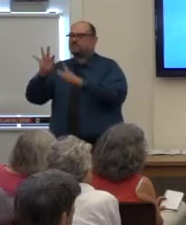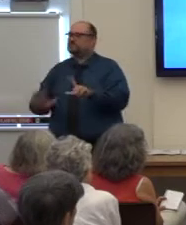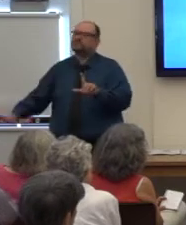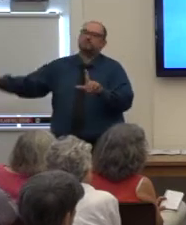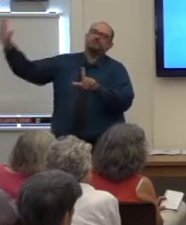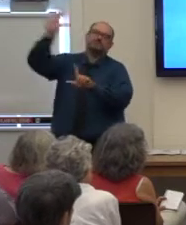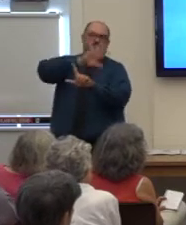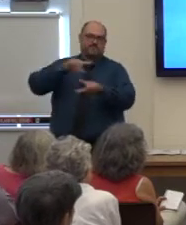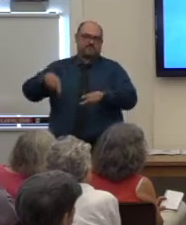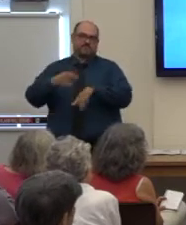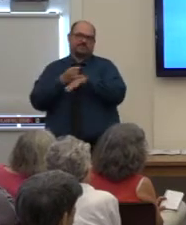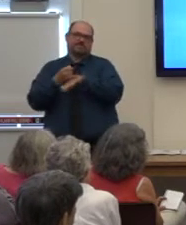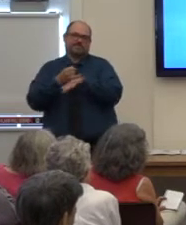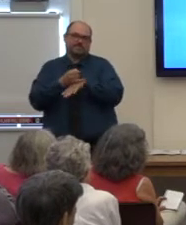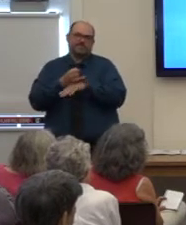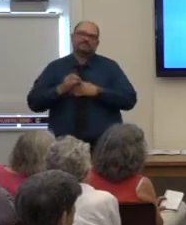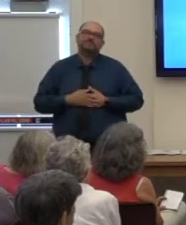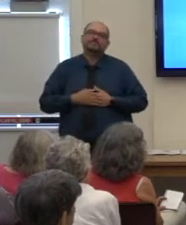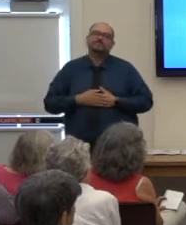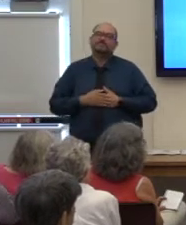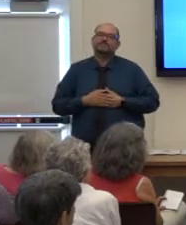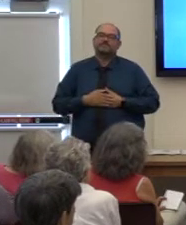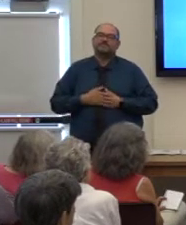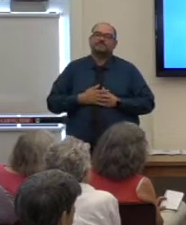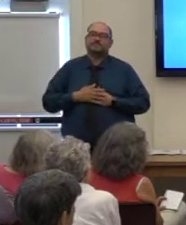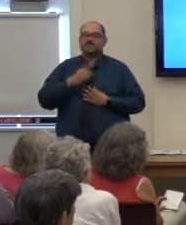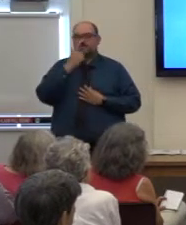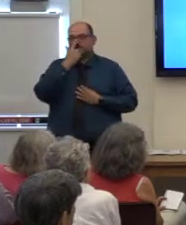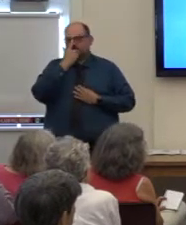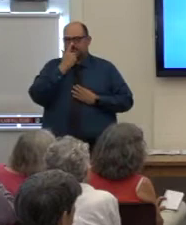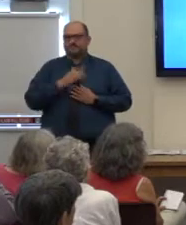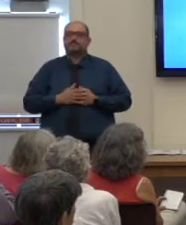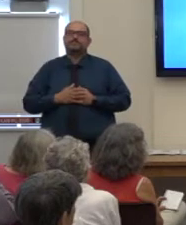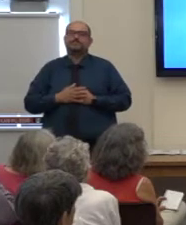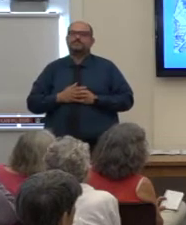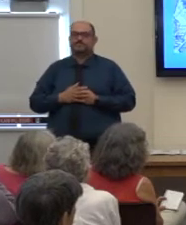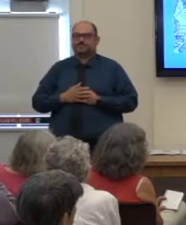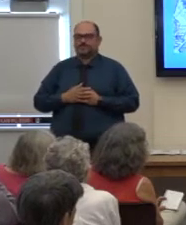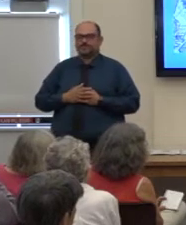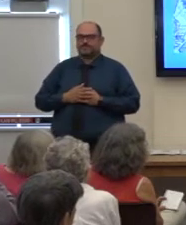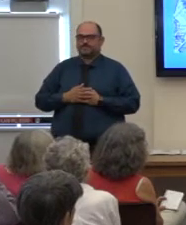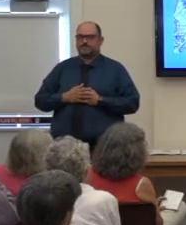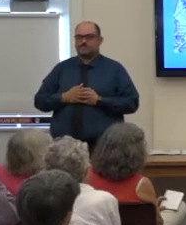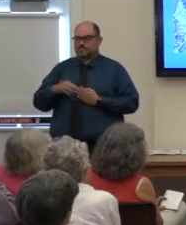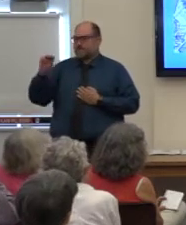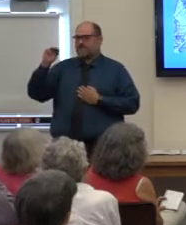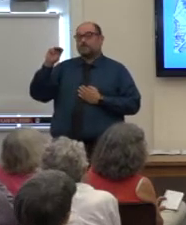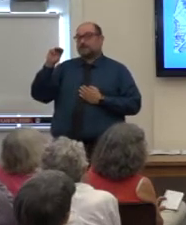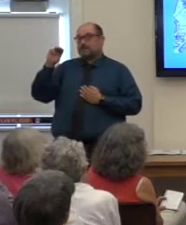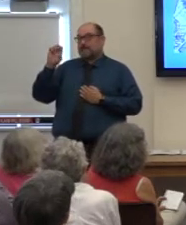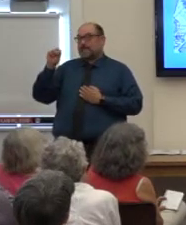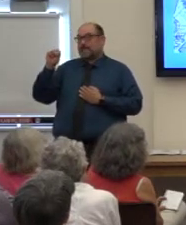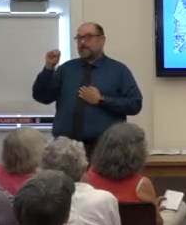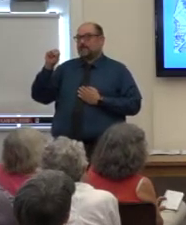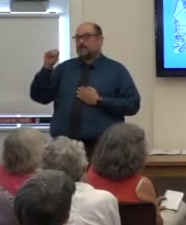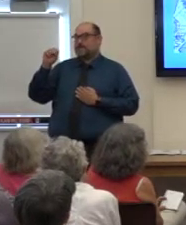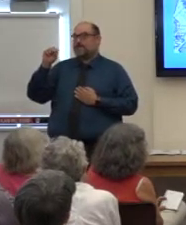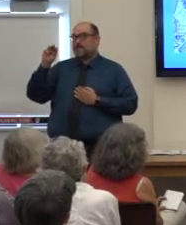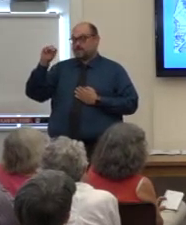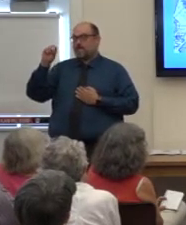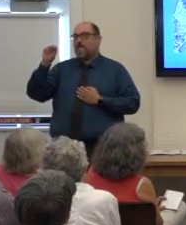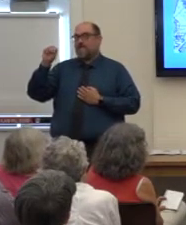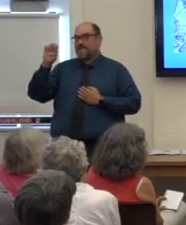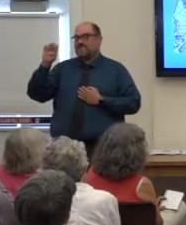dredging of Menemsha Basin from the rest of the world. But with isolation